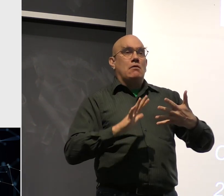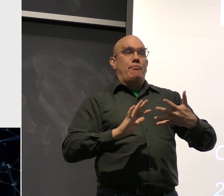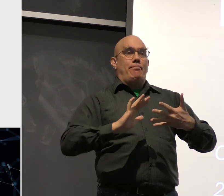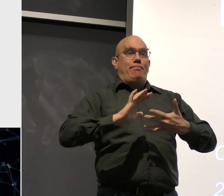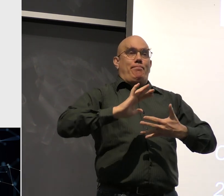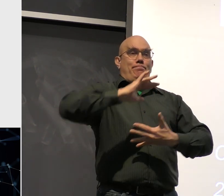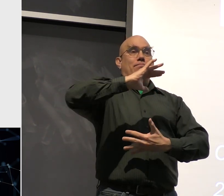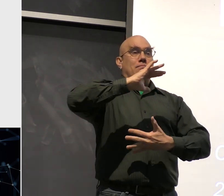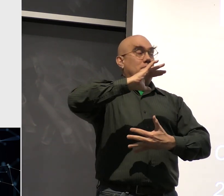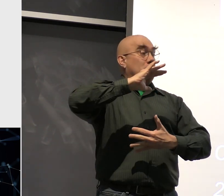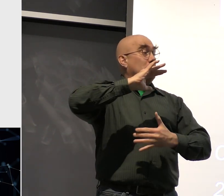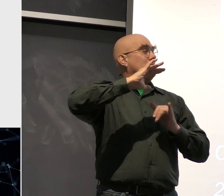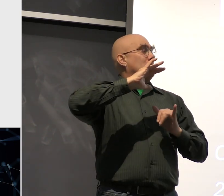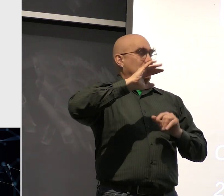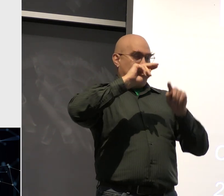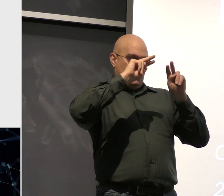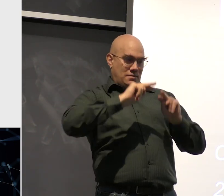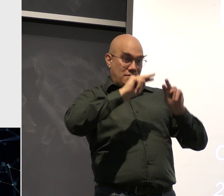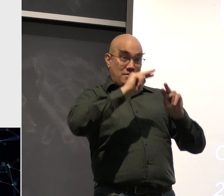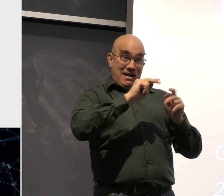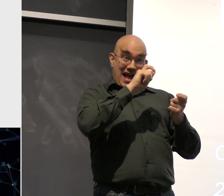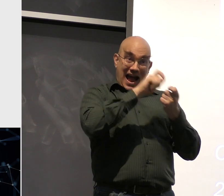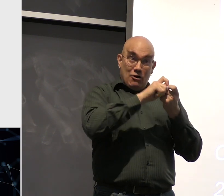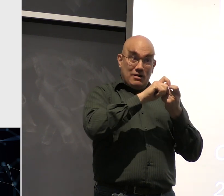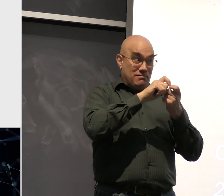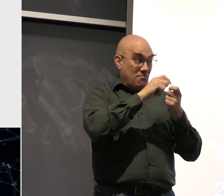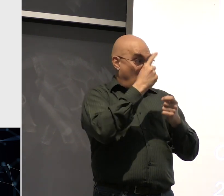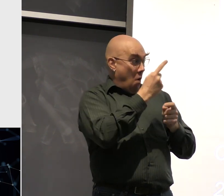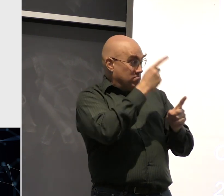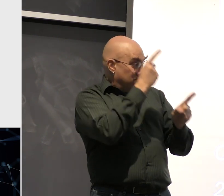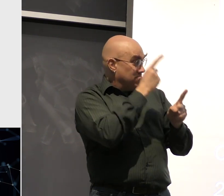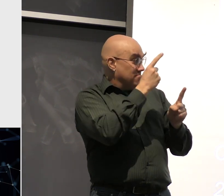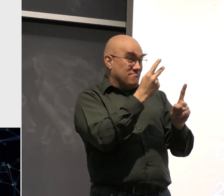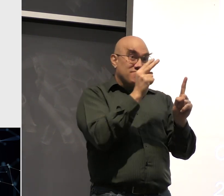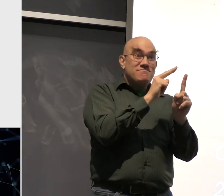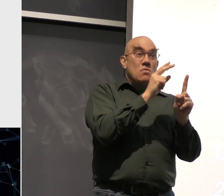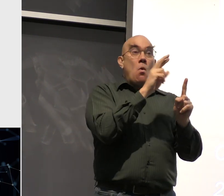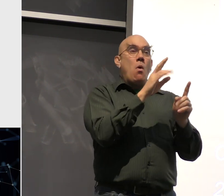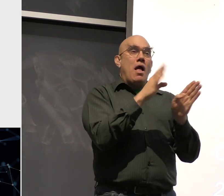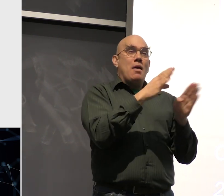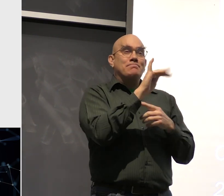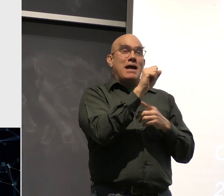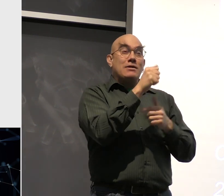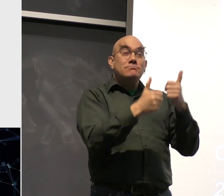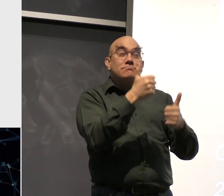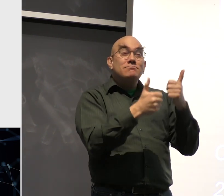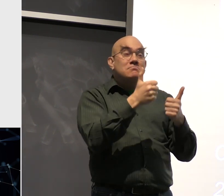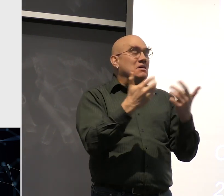the most viewed tend to go out to the top of the screen, and it's not always an accurate